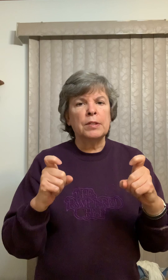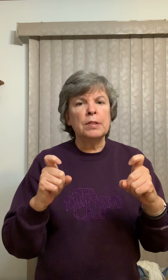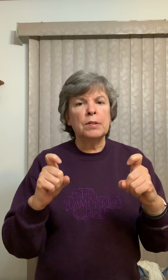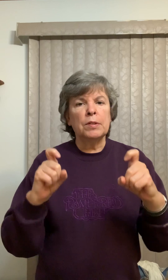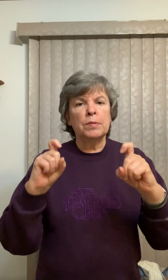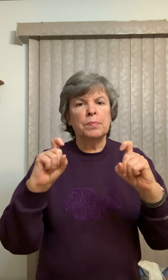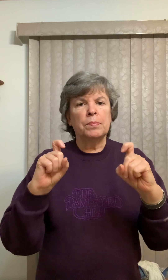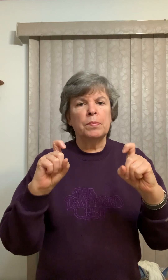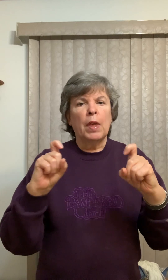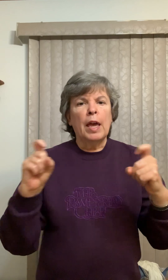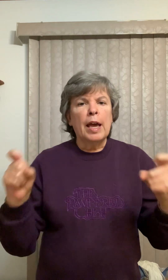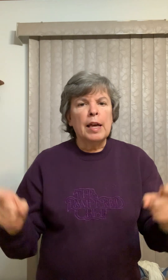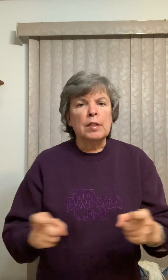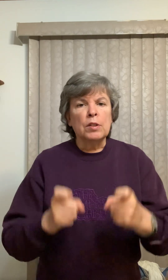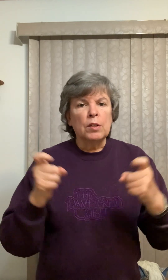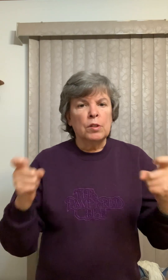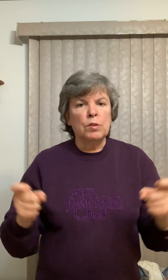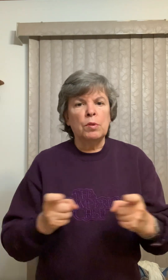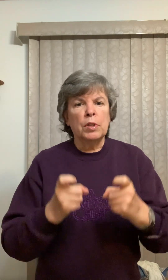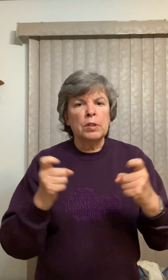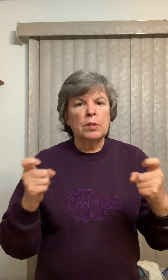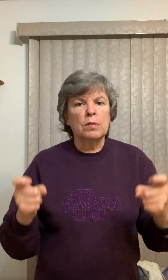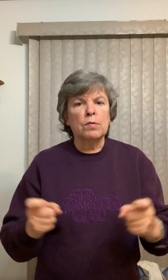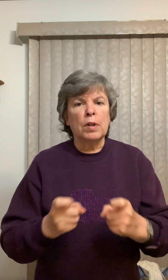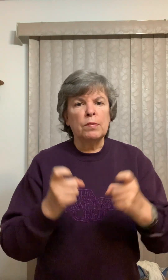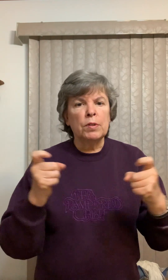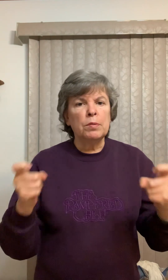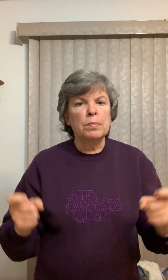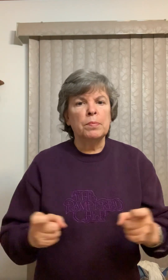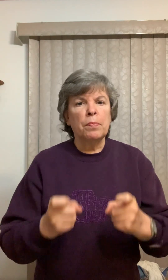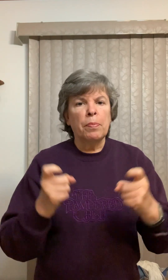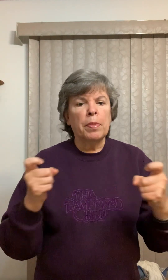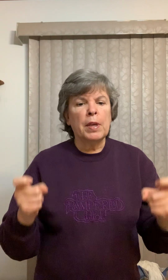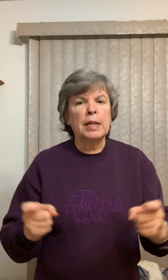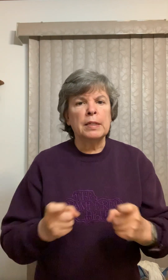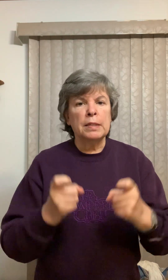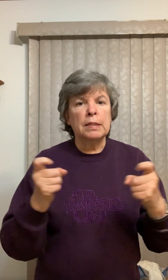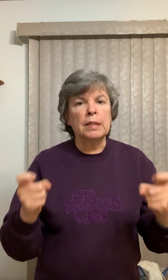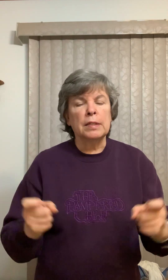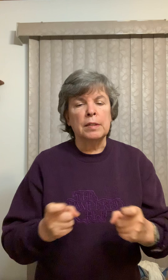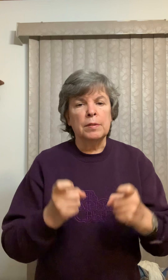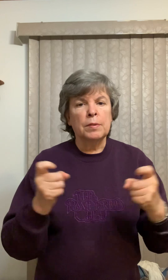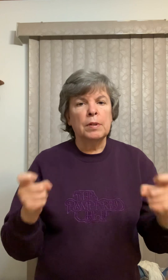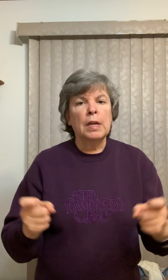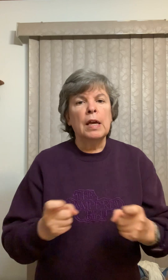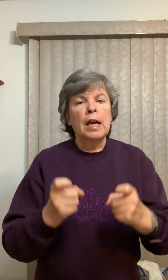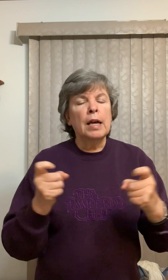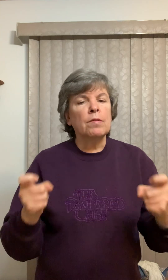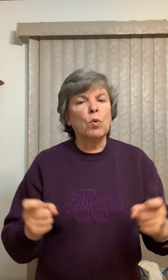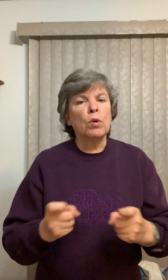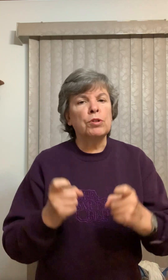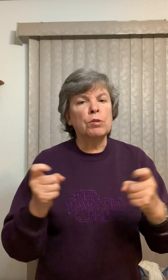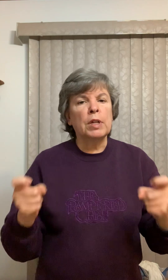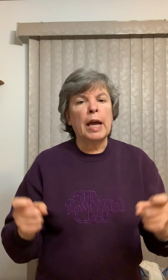X's and do this in front of you, that is sin. And of course, you could have